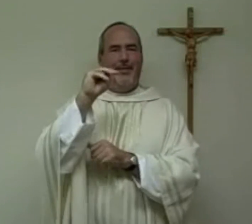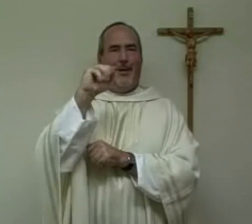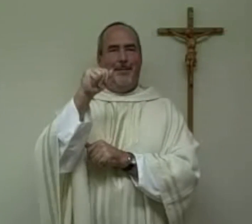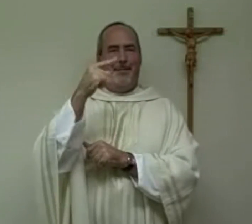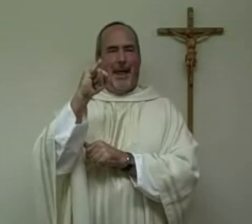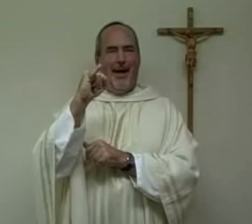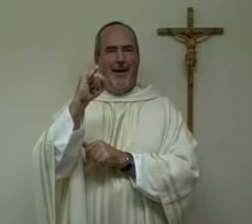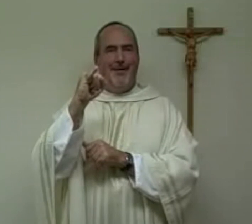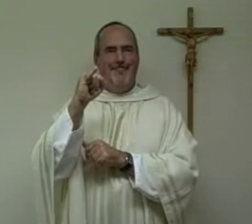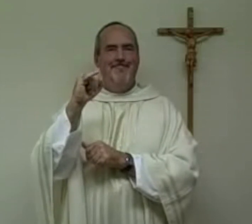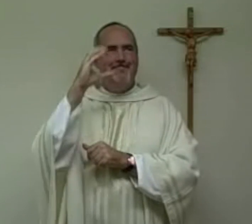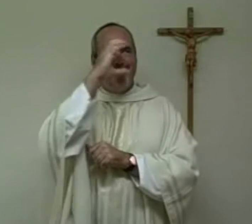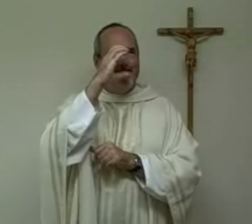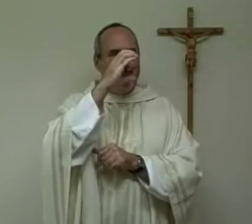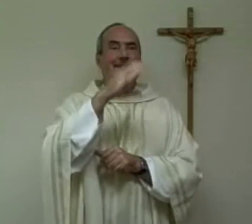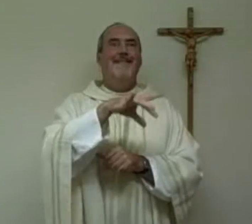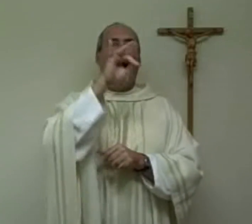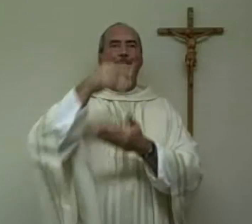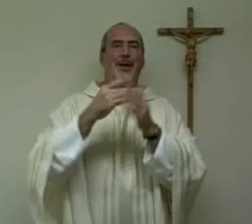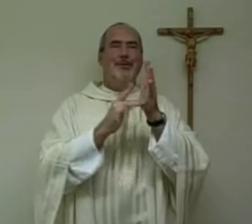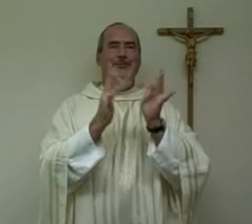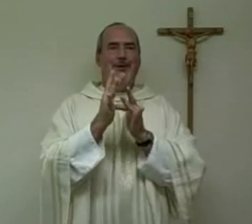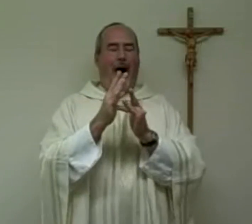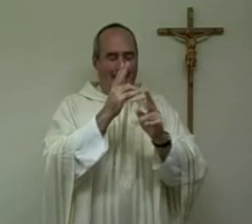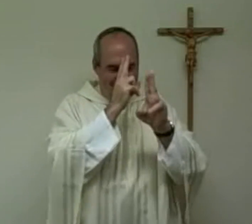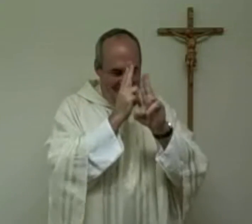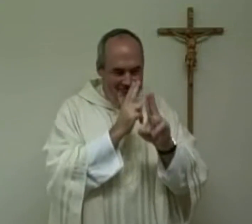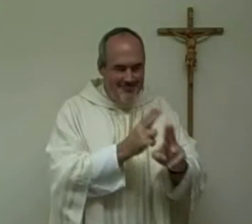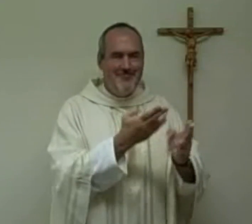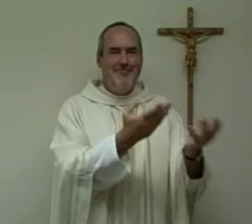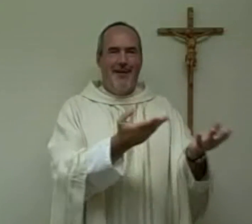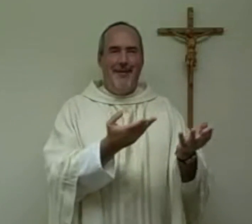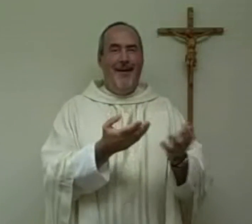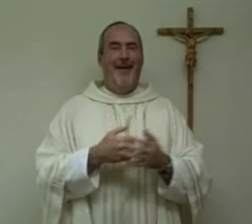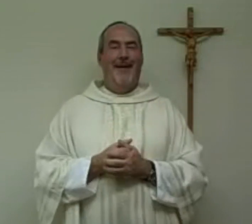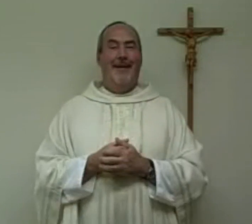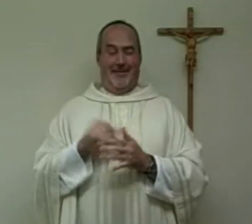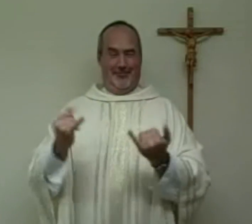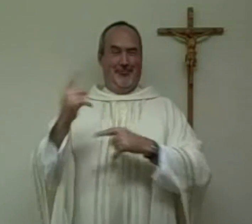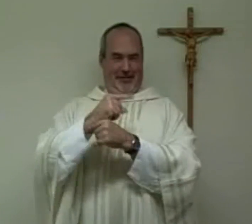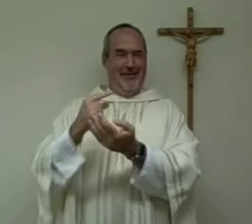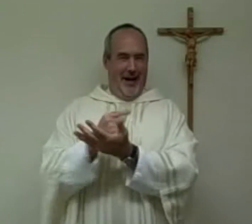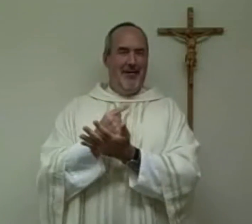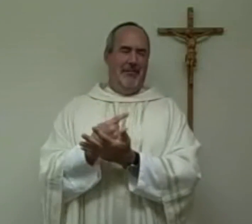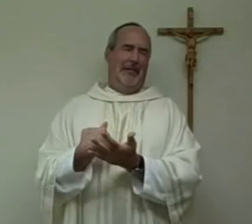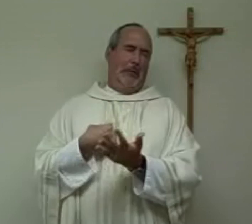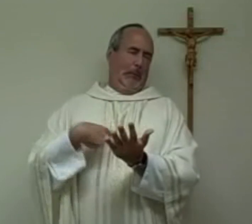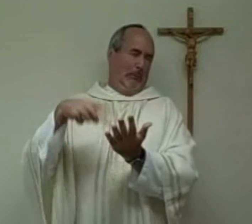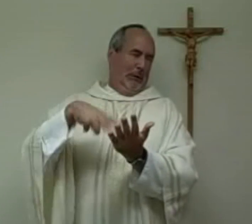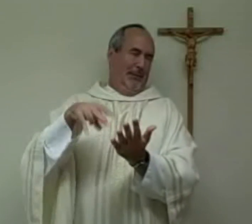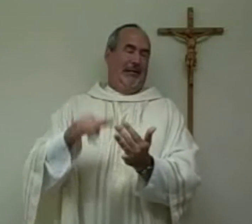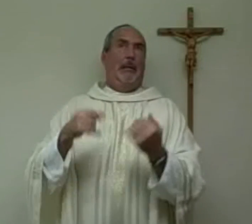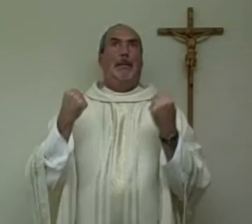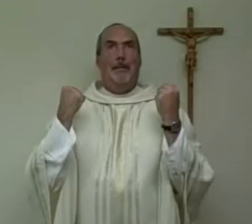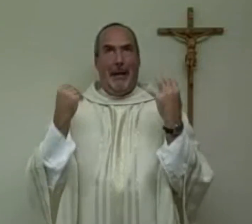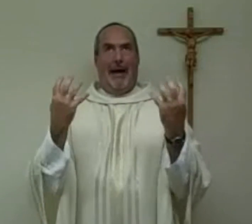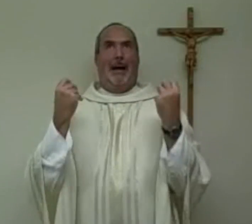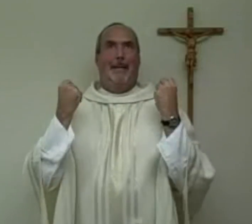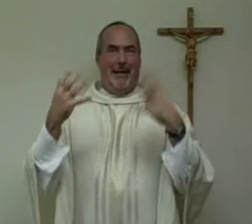Today is the Epiphany, where we remember the Magi who sought out Jesus and honored him. I've read this